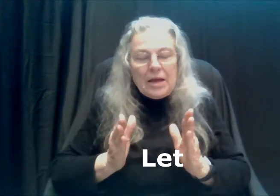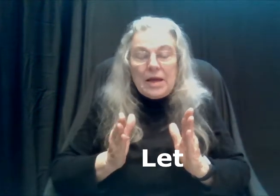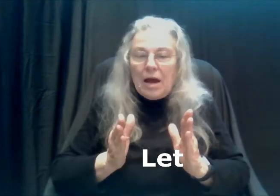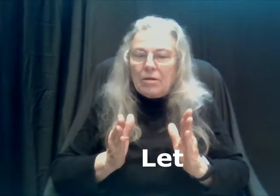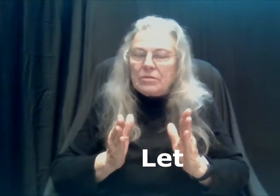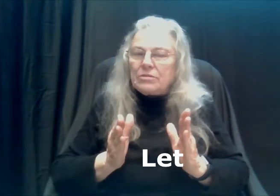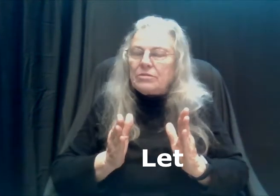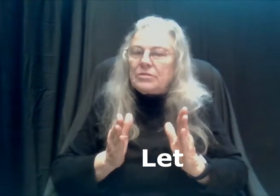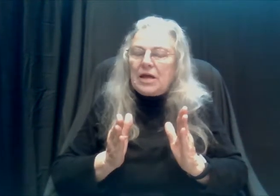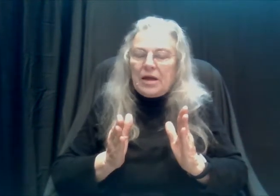Now,